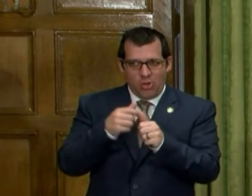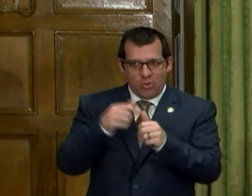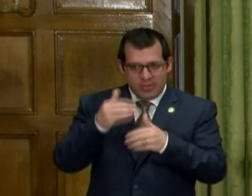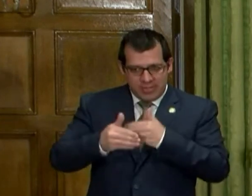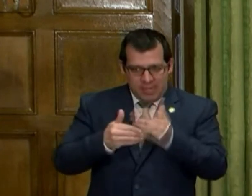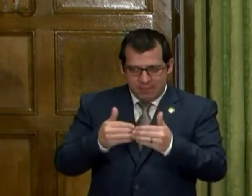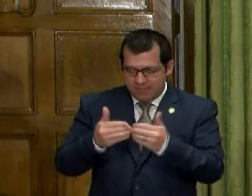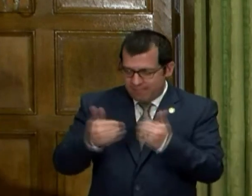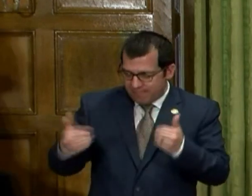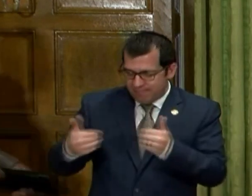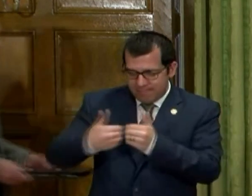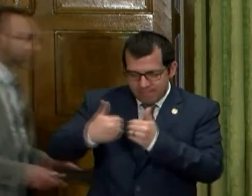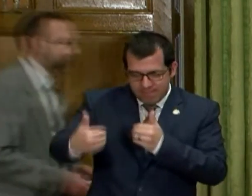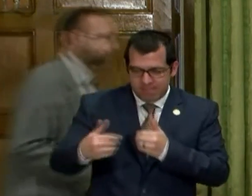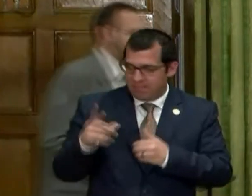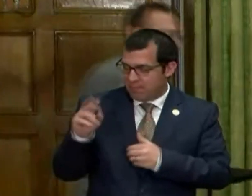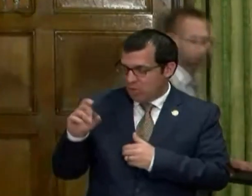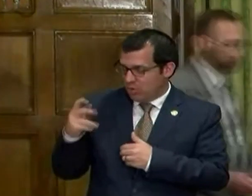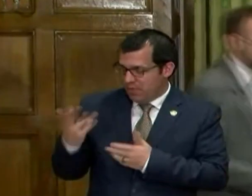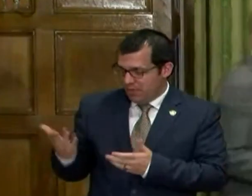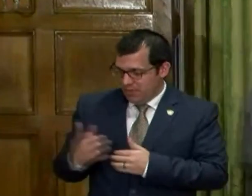took. Dr. Smith?